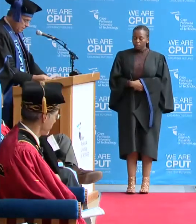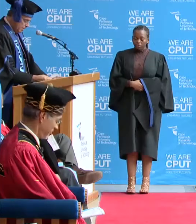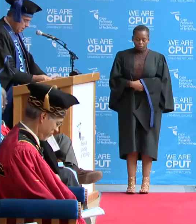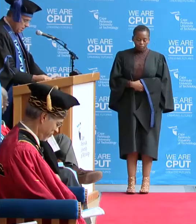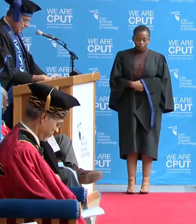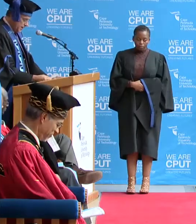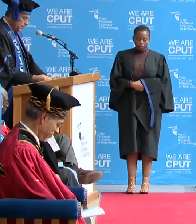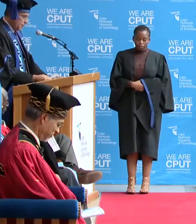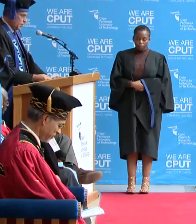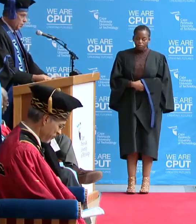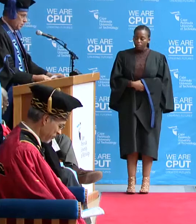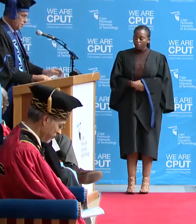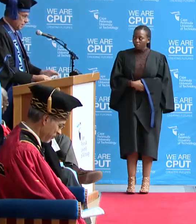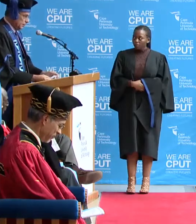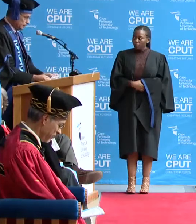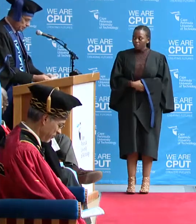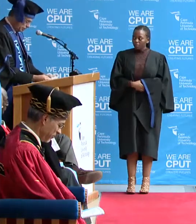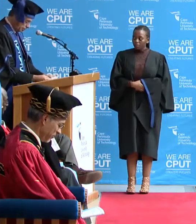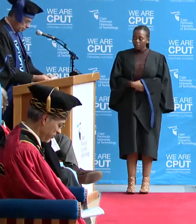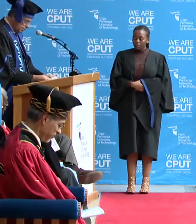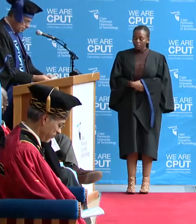National Diploma Internal Auditing.